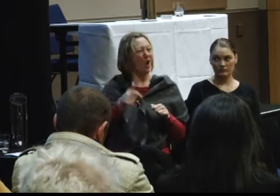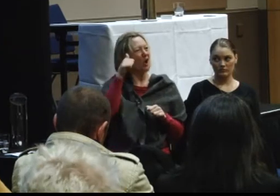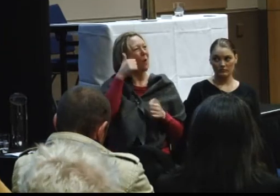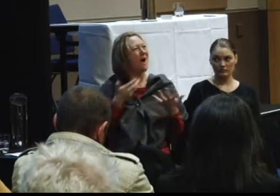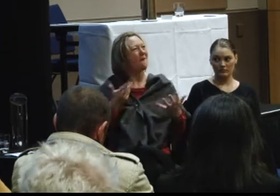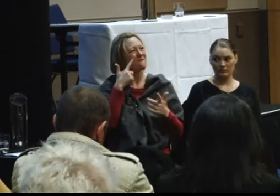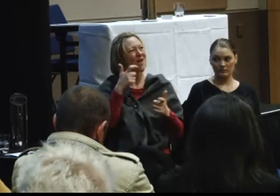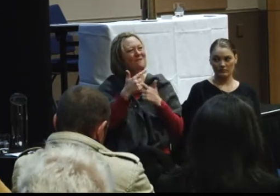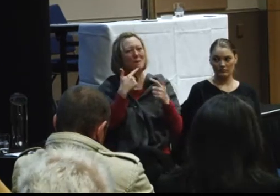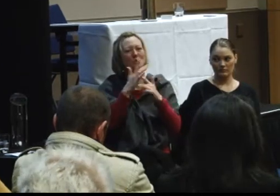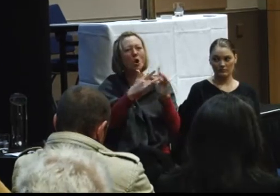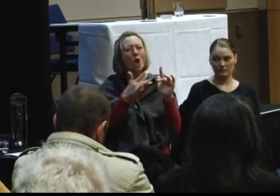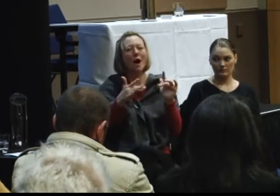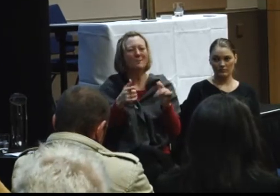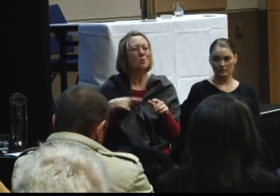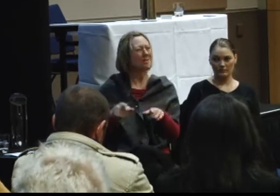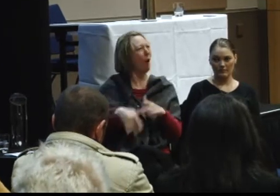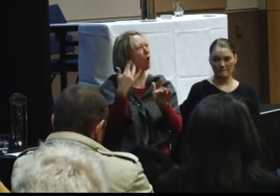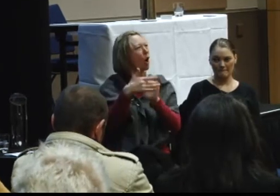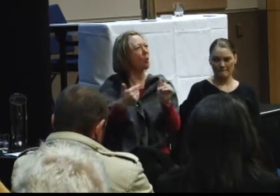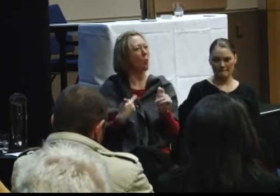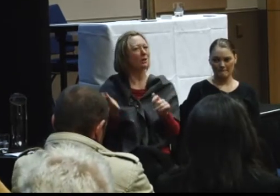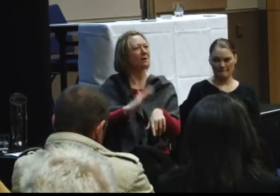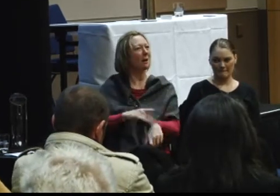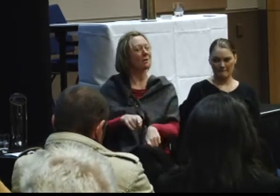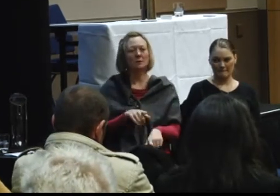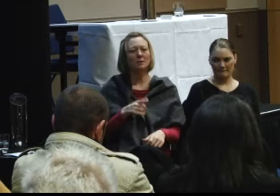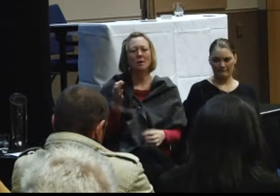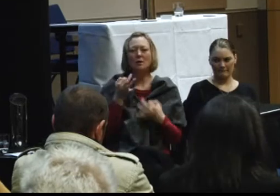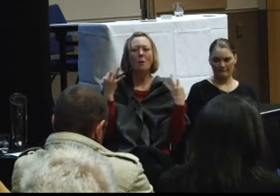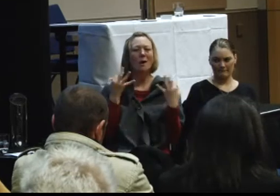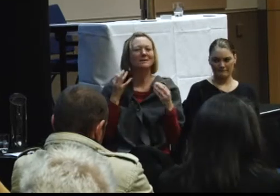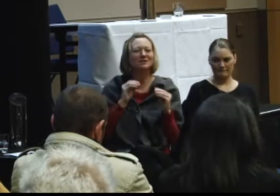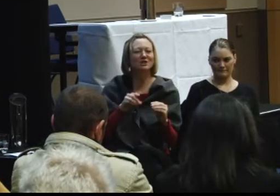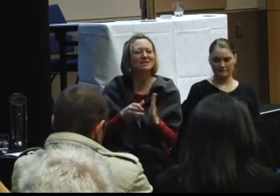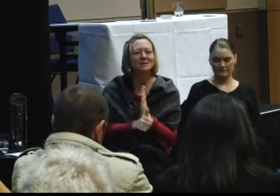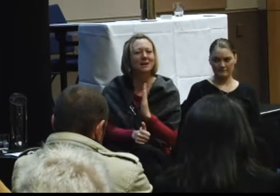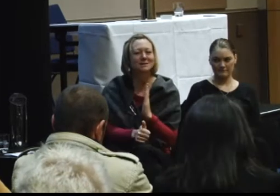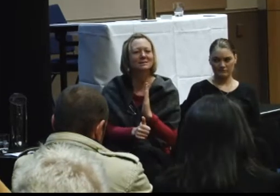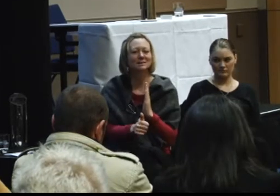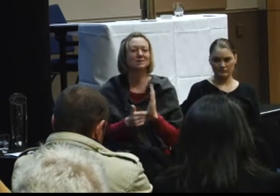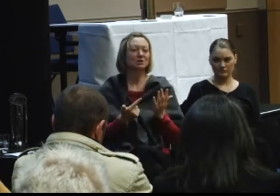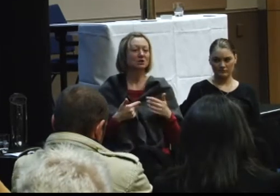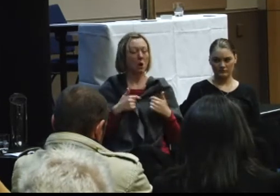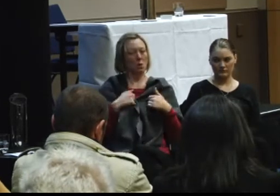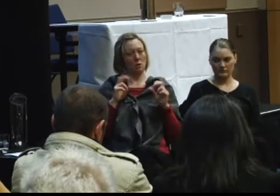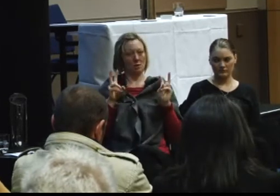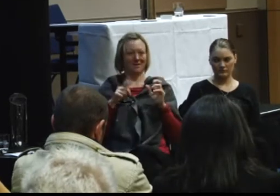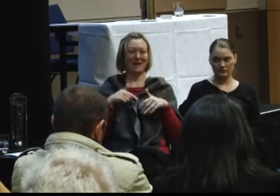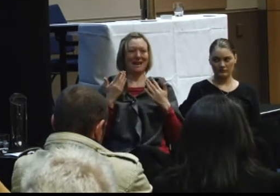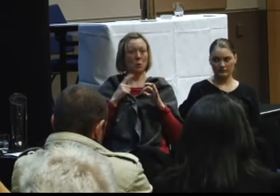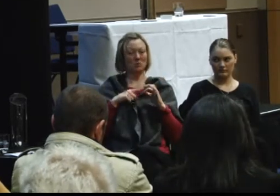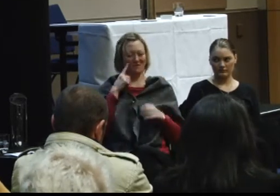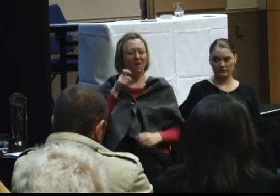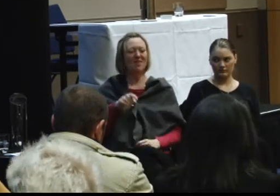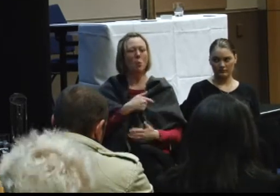all the time. Well, they don't. They don't actually get taught those skills, and that's what we find with Any Questions. And I mean, there is a huge demand